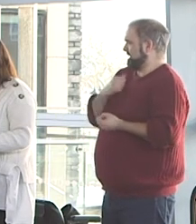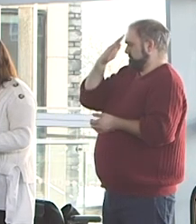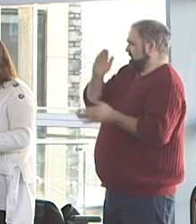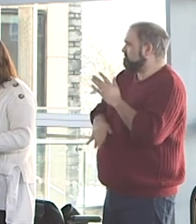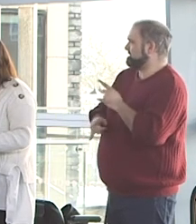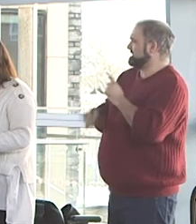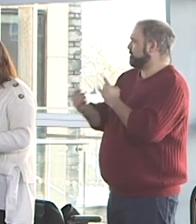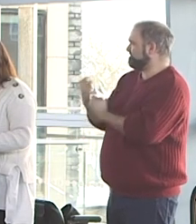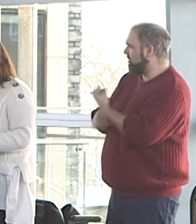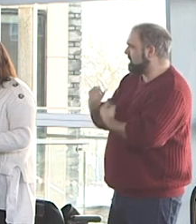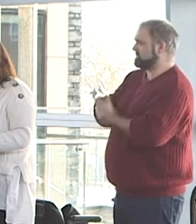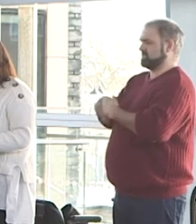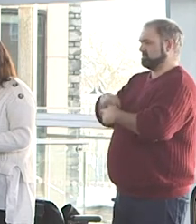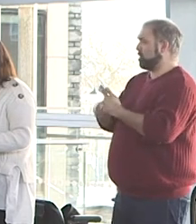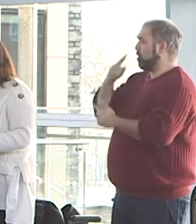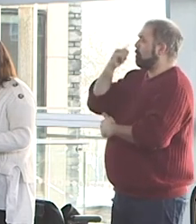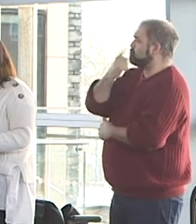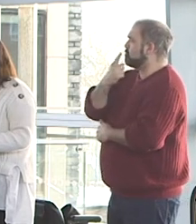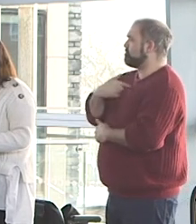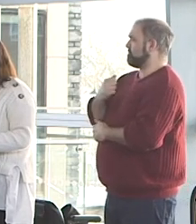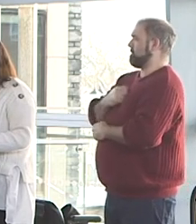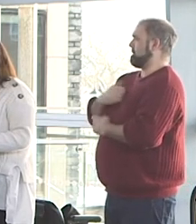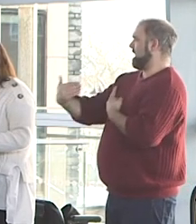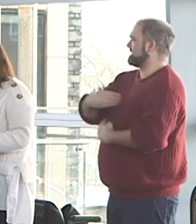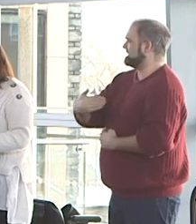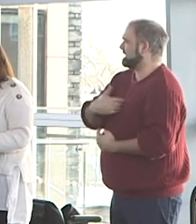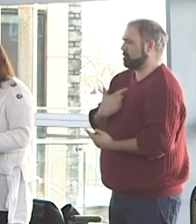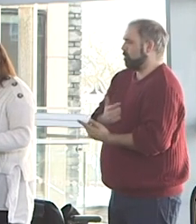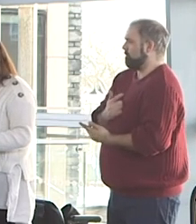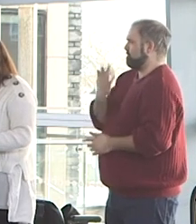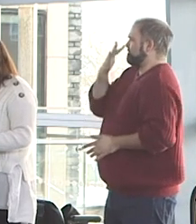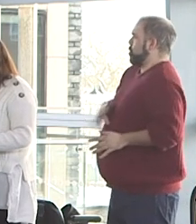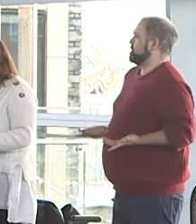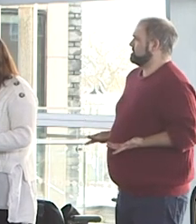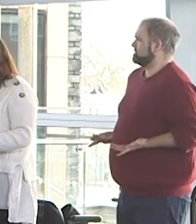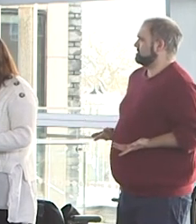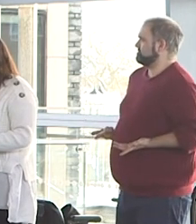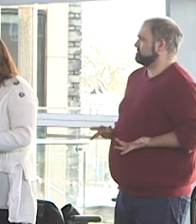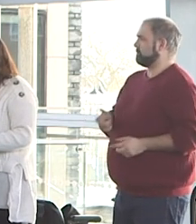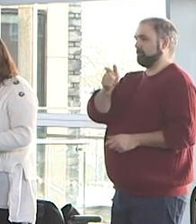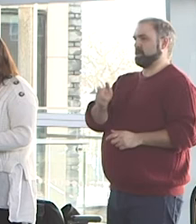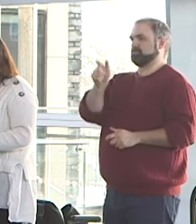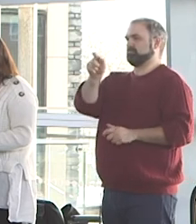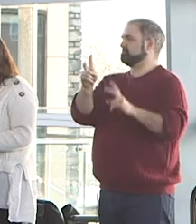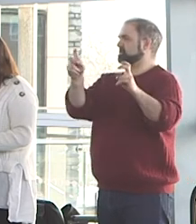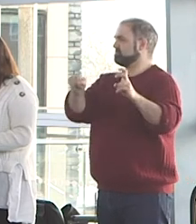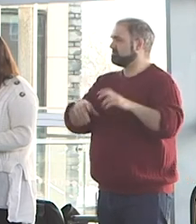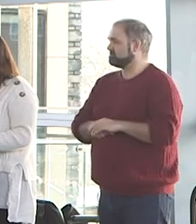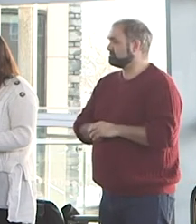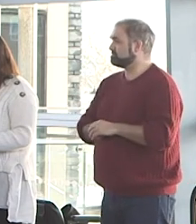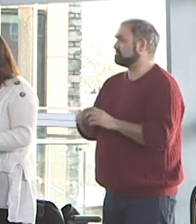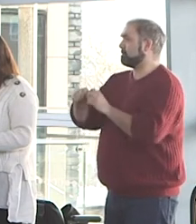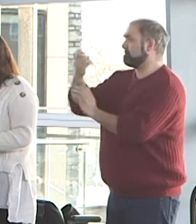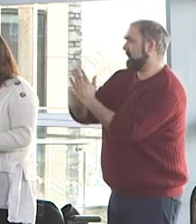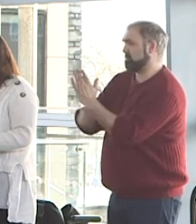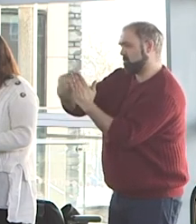of sexual violence that prove that their identity is not fraudulent. I quote, the paperwork